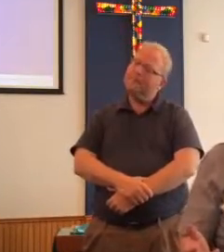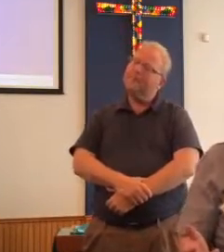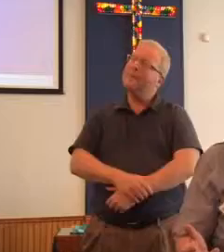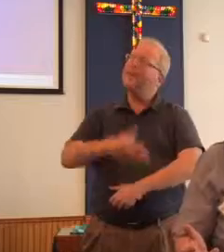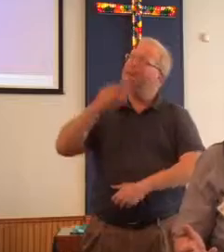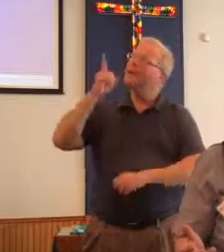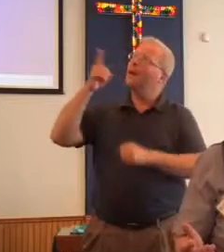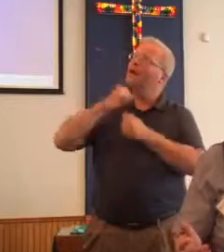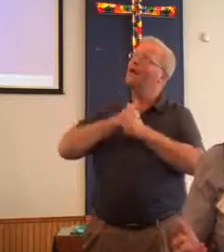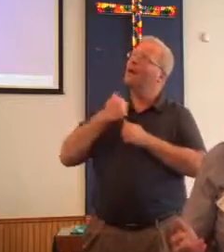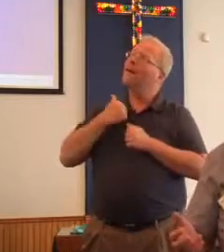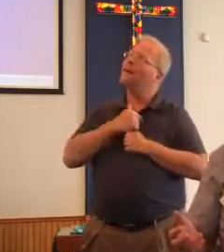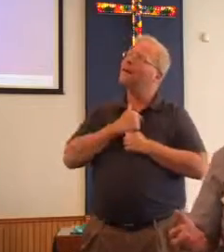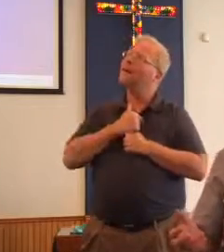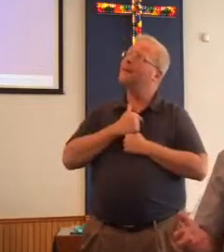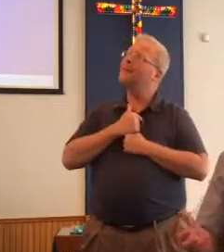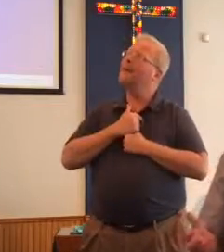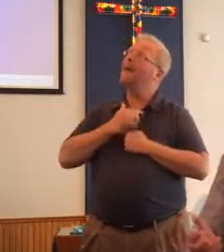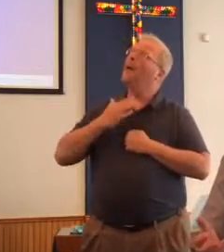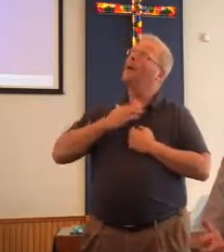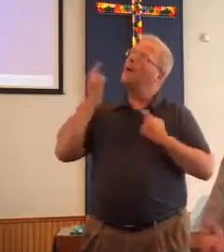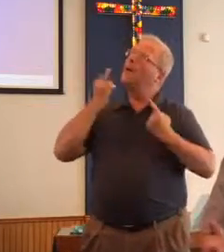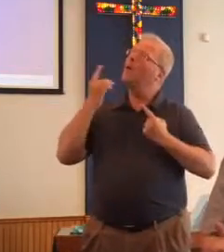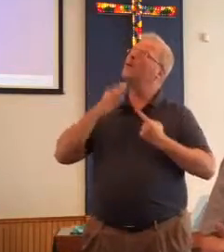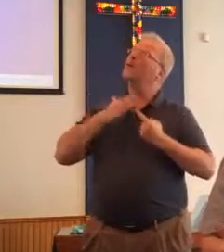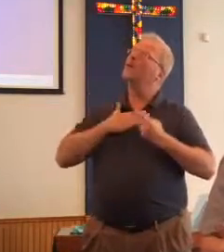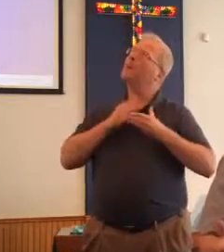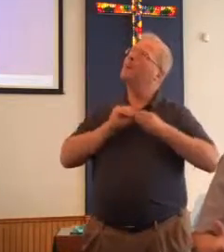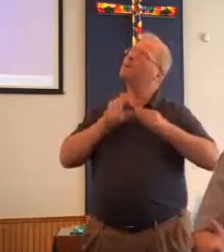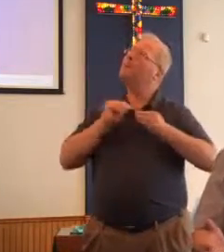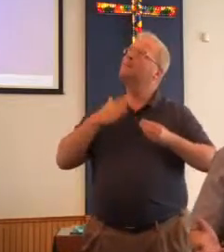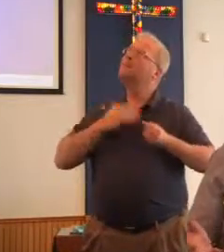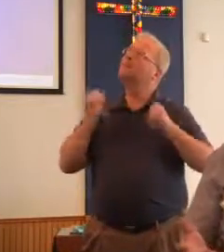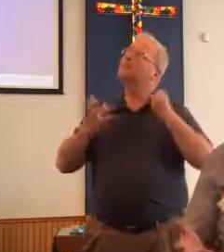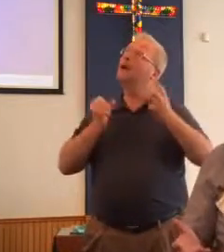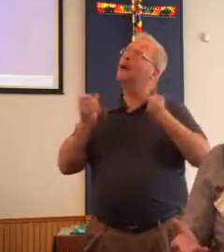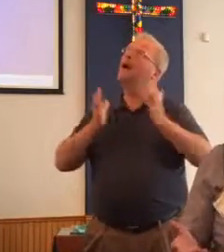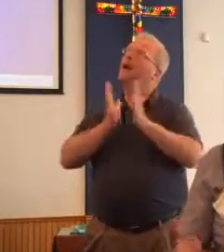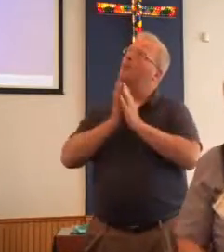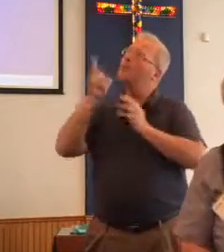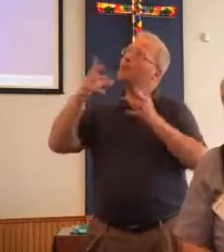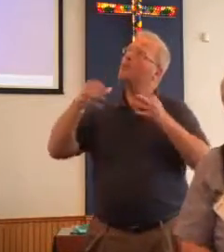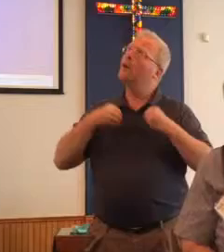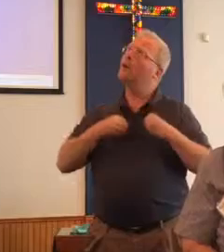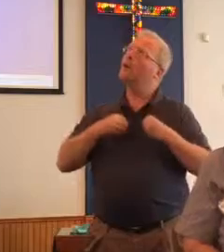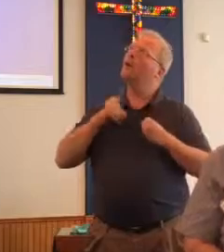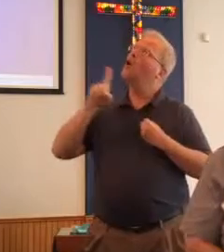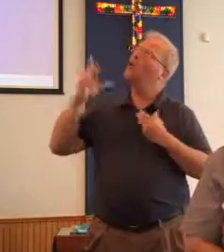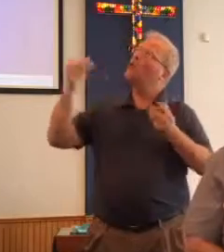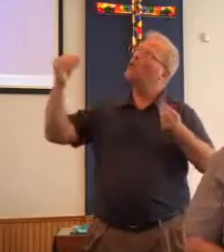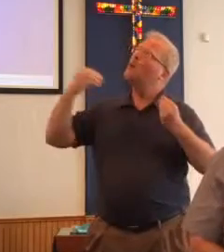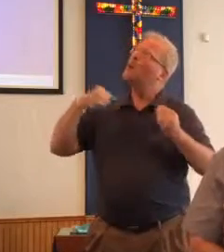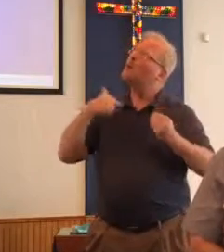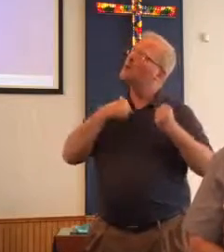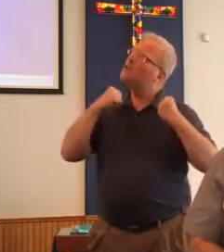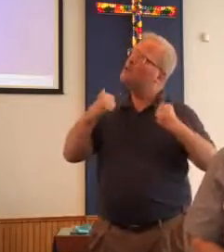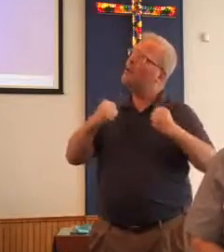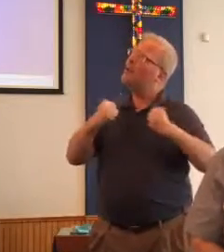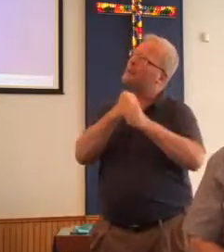great and loving God, may the words of my mouth and the meditations of my heart be acceptable unto you, my God, my strength, and my Redeemer.